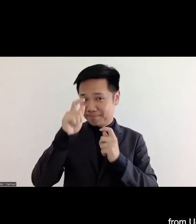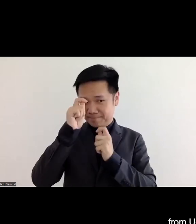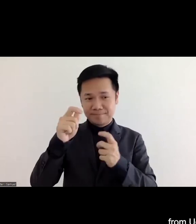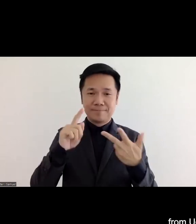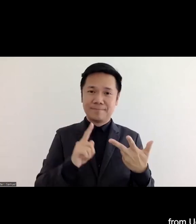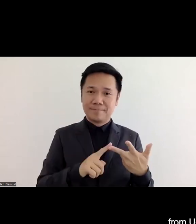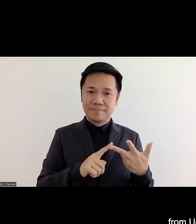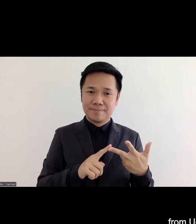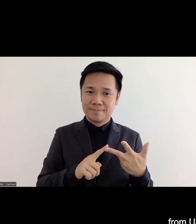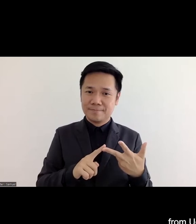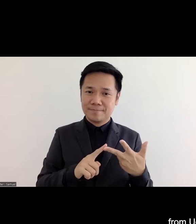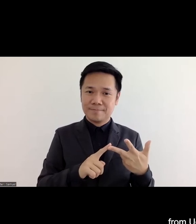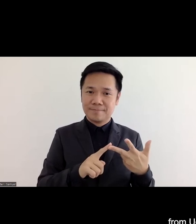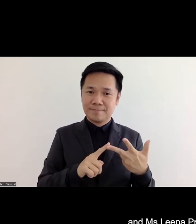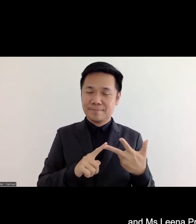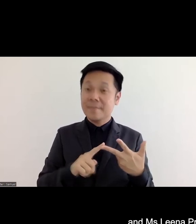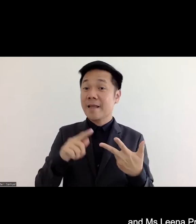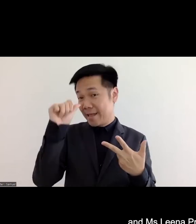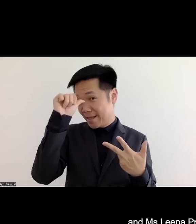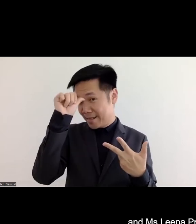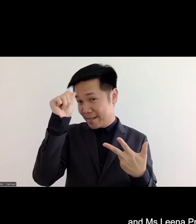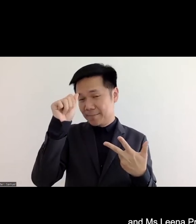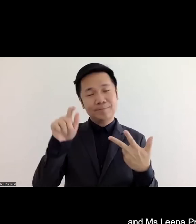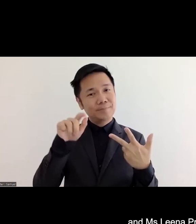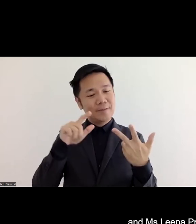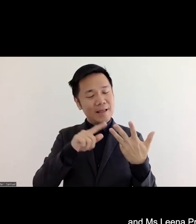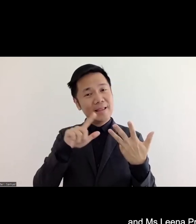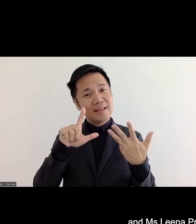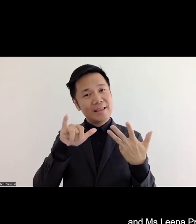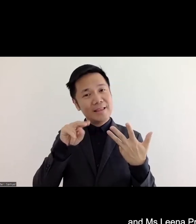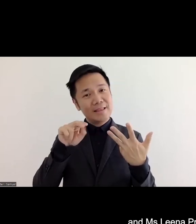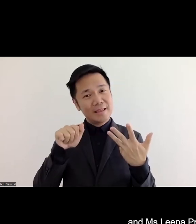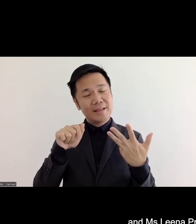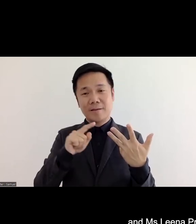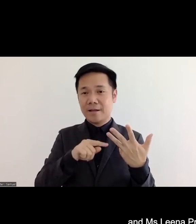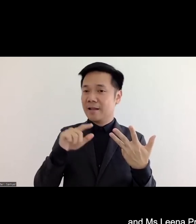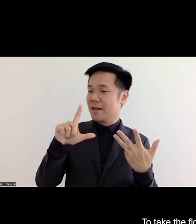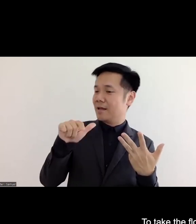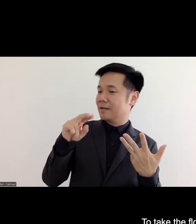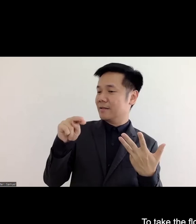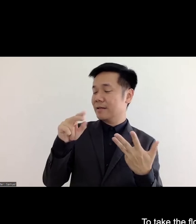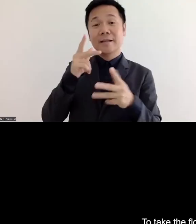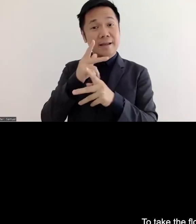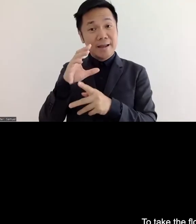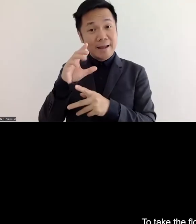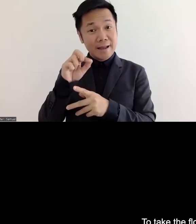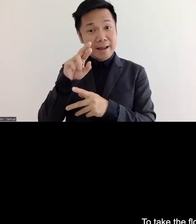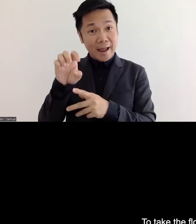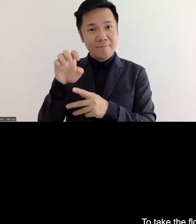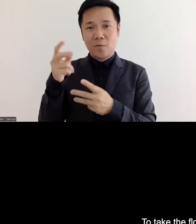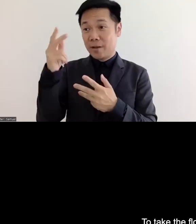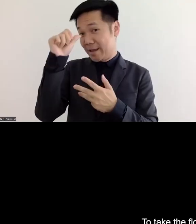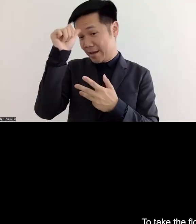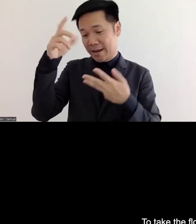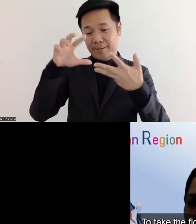from Udayan Care India, and Ms. Lina Prasad from Udayan Care India to take the floor for